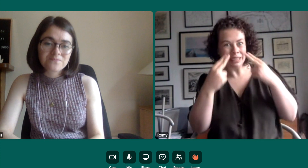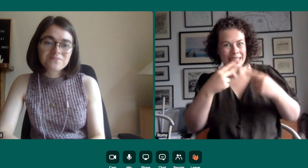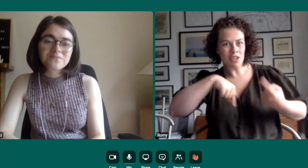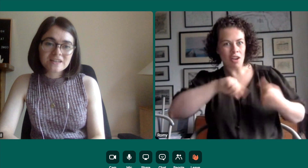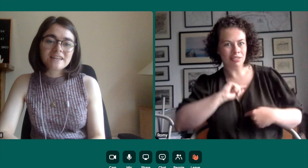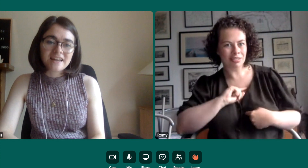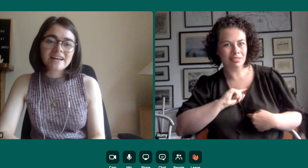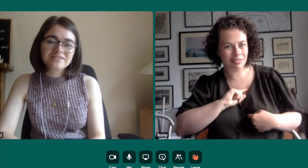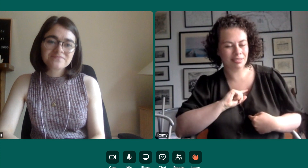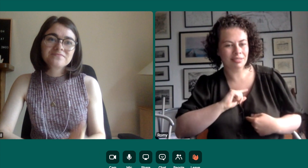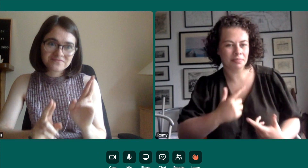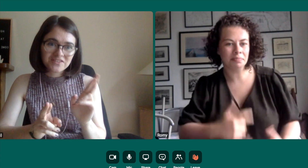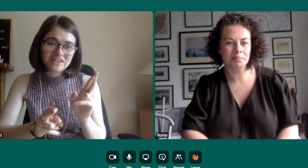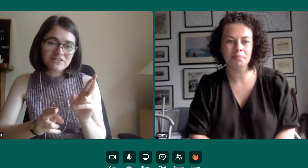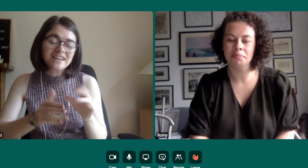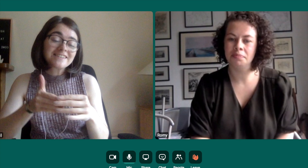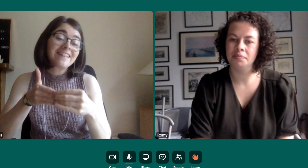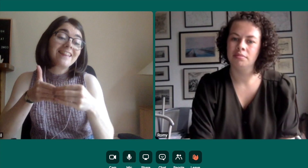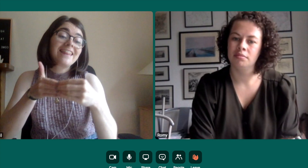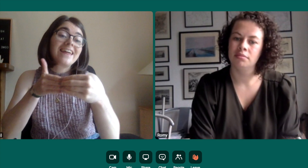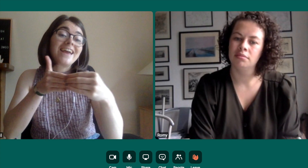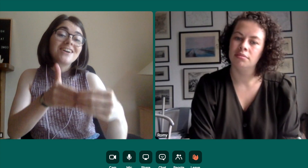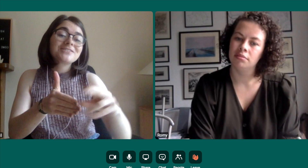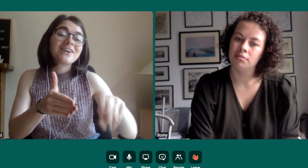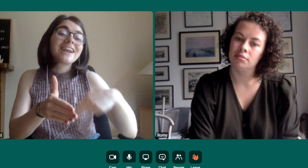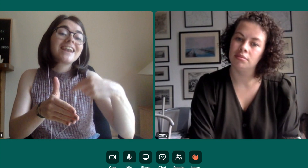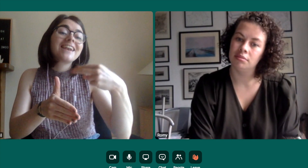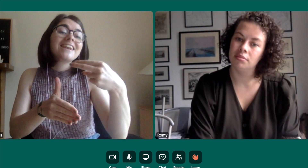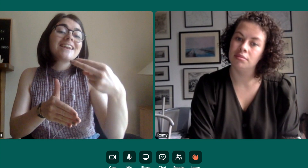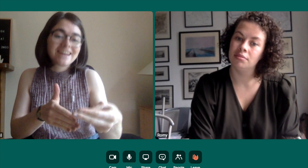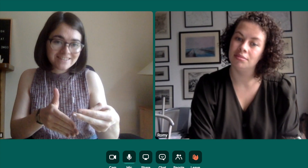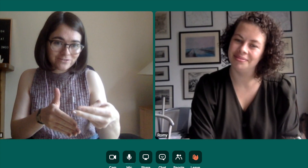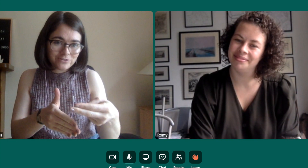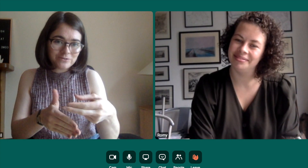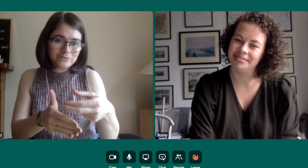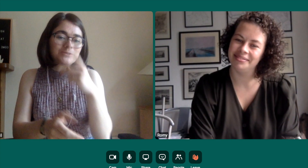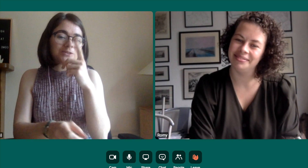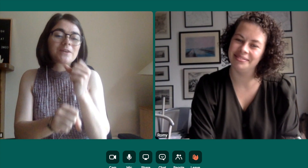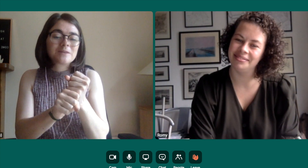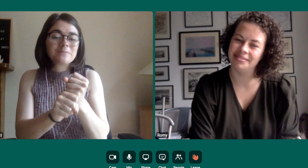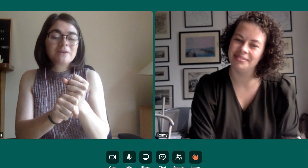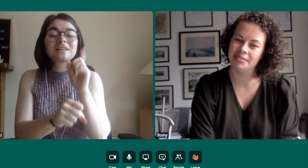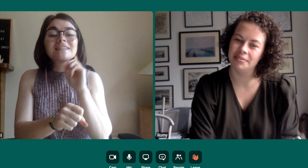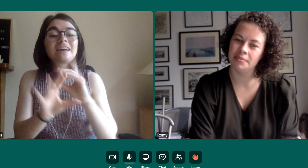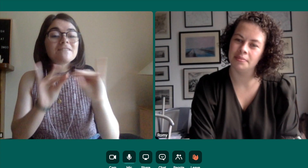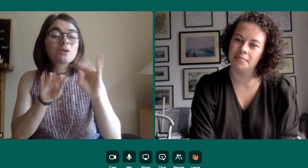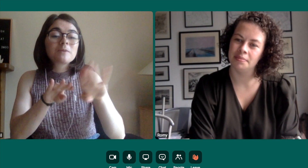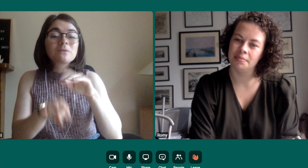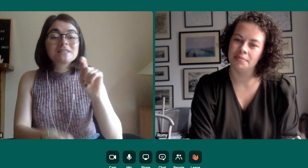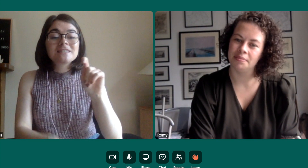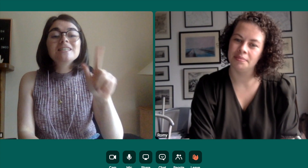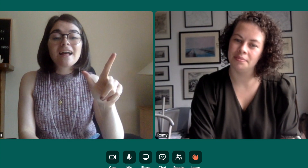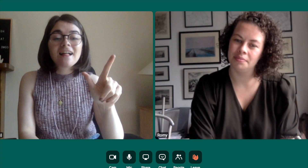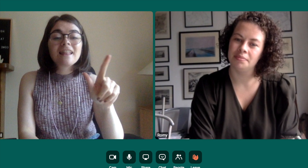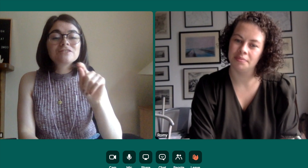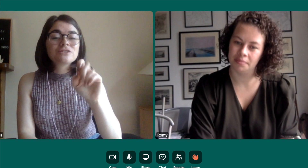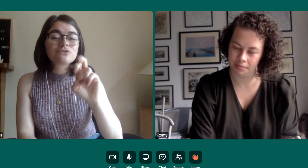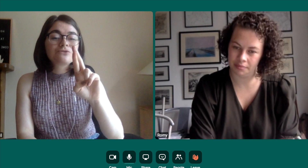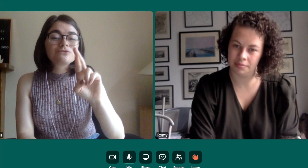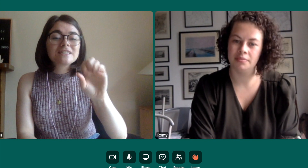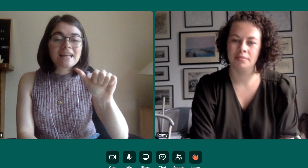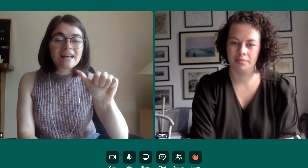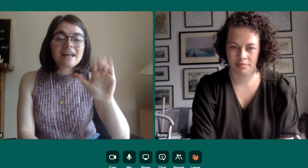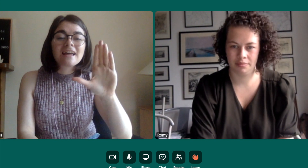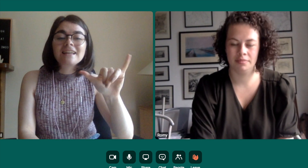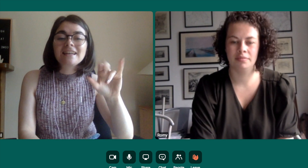on nicely to our next episode with Teresa Lynch, where we spoke about deaf interpreting and the importance of